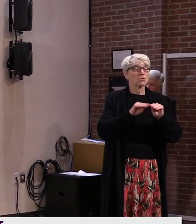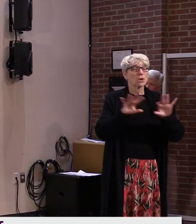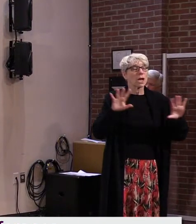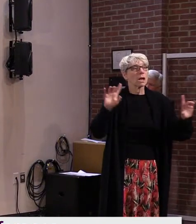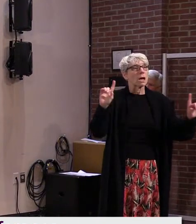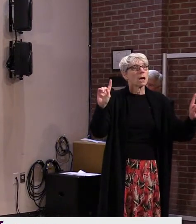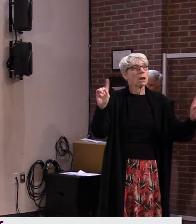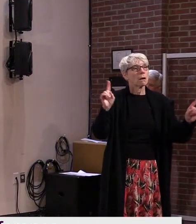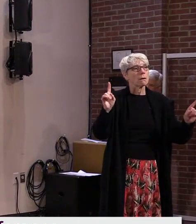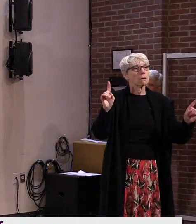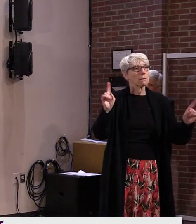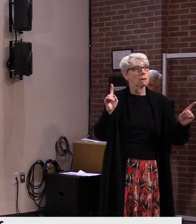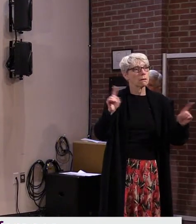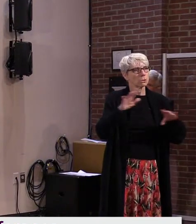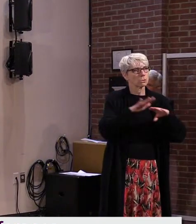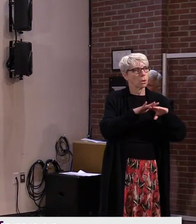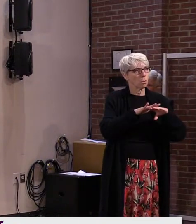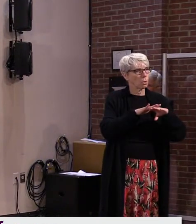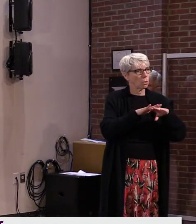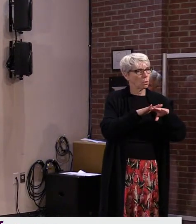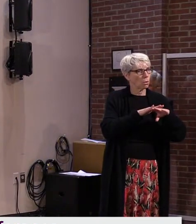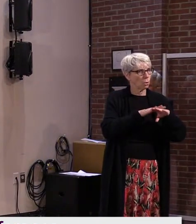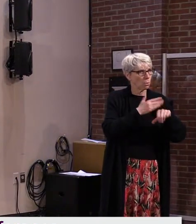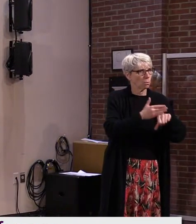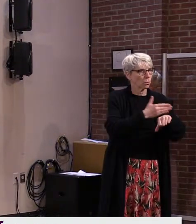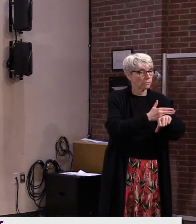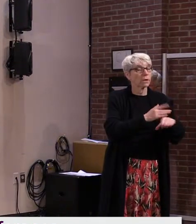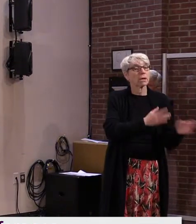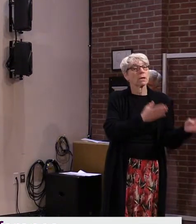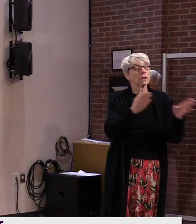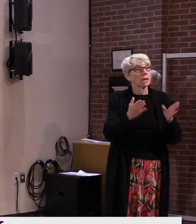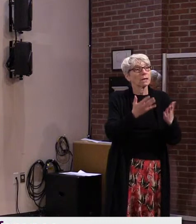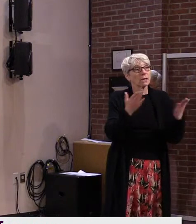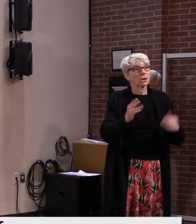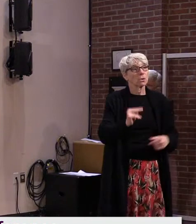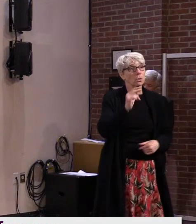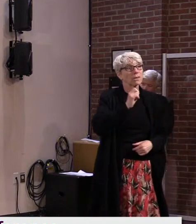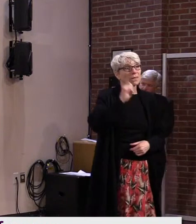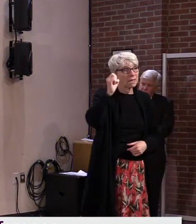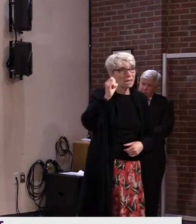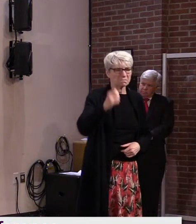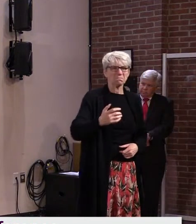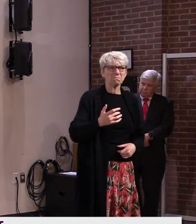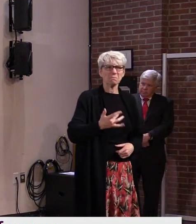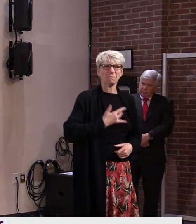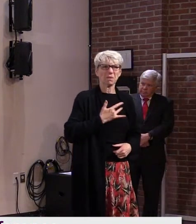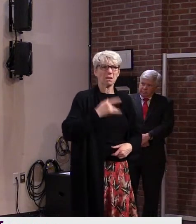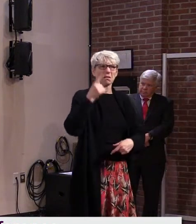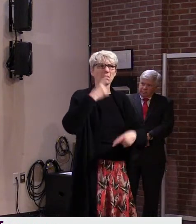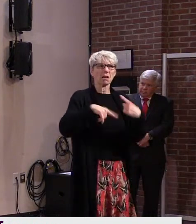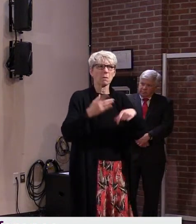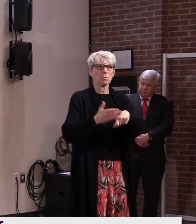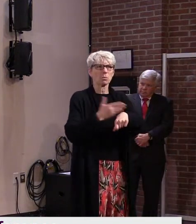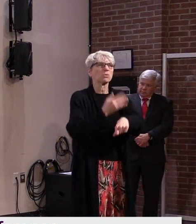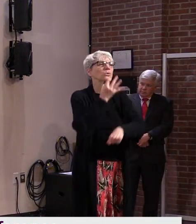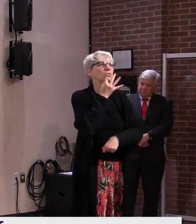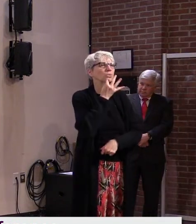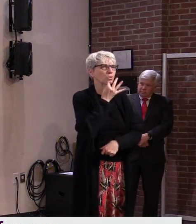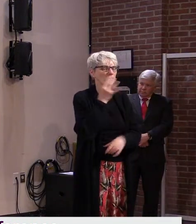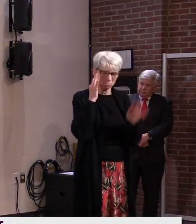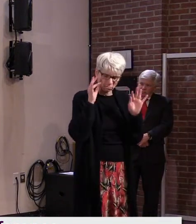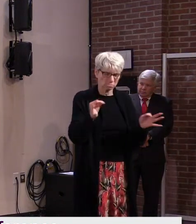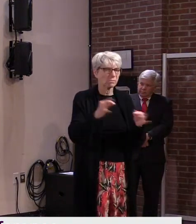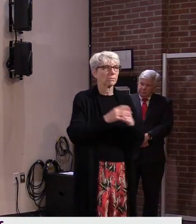off, and we'll, in the Northeast, see the same, we believe, very soon. And again, today